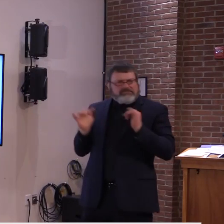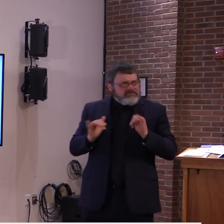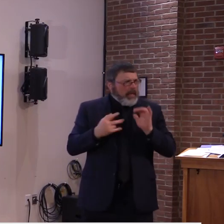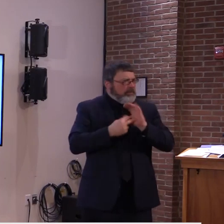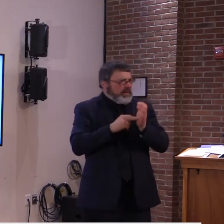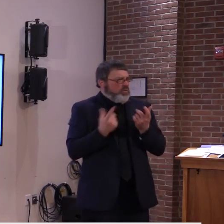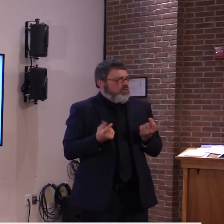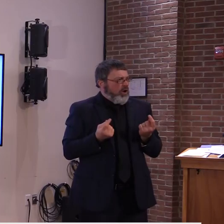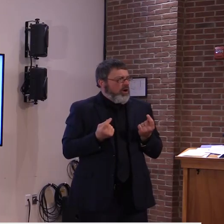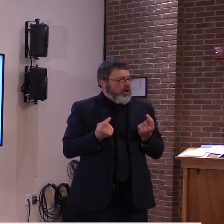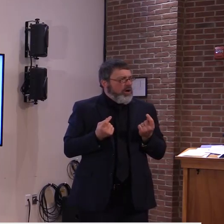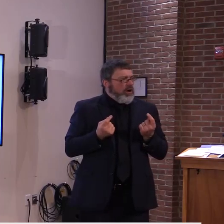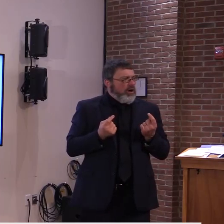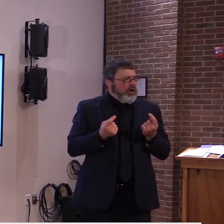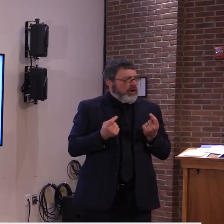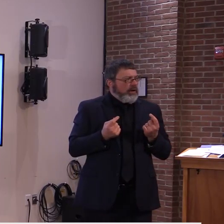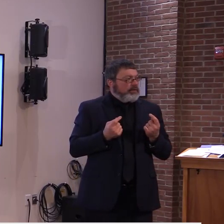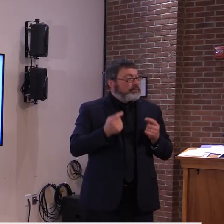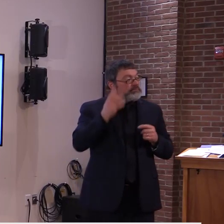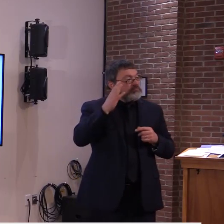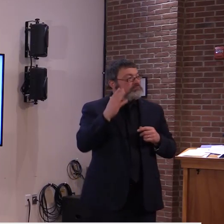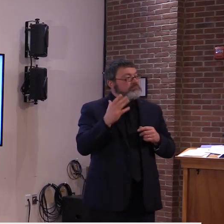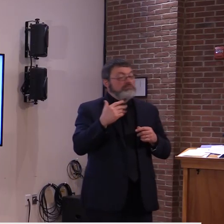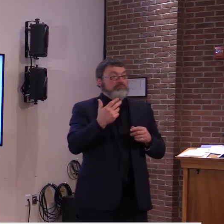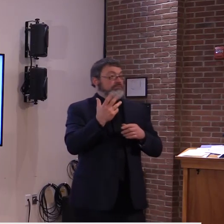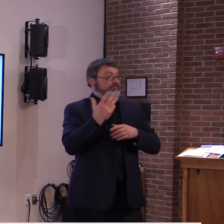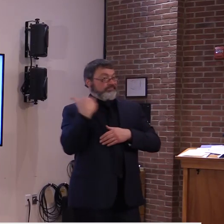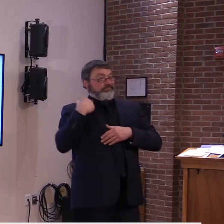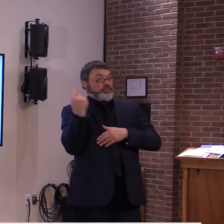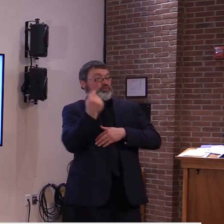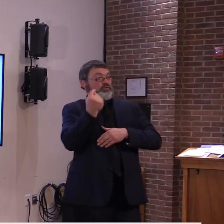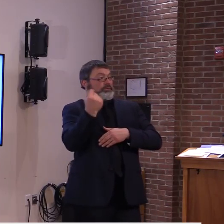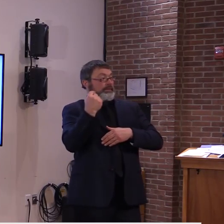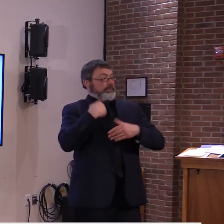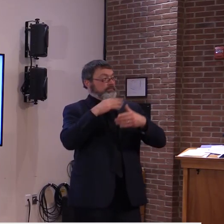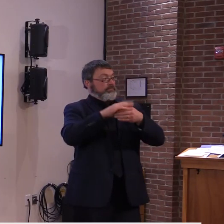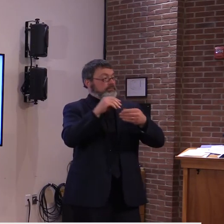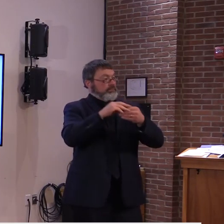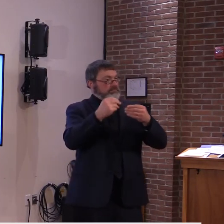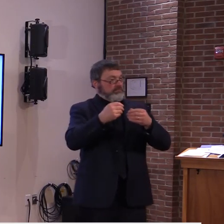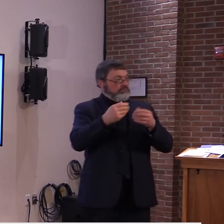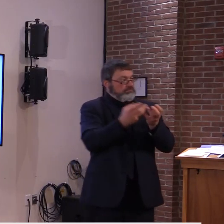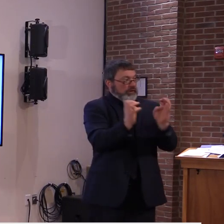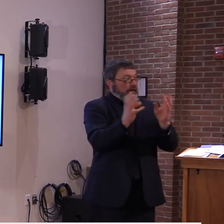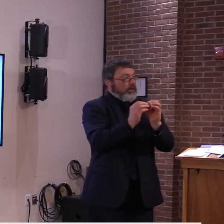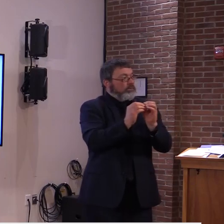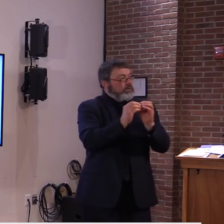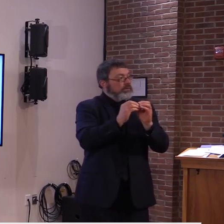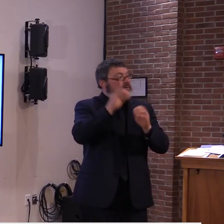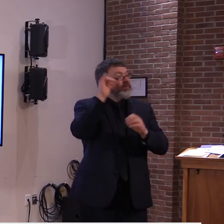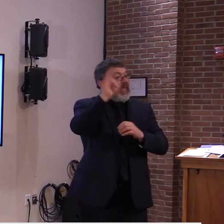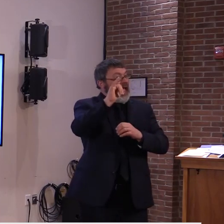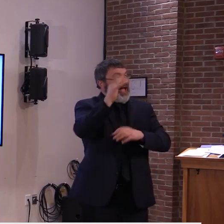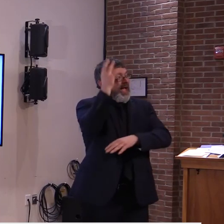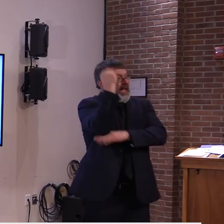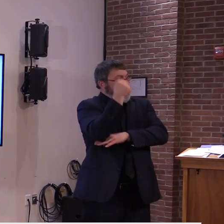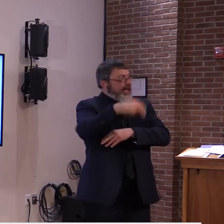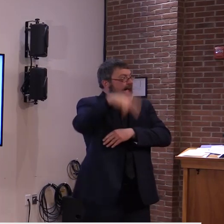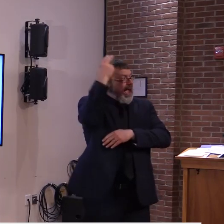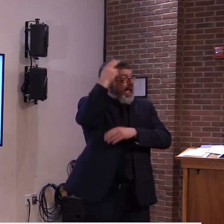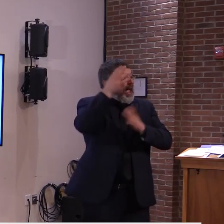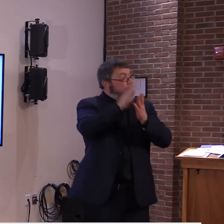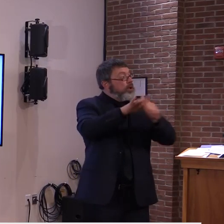I did note that one day did not make a trend. I will repeat that again today, as we've now